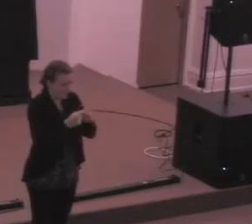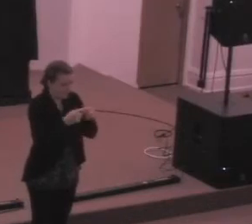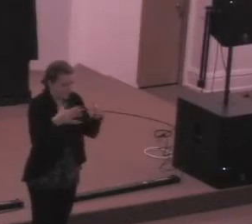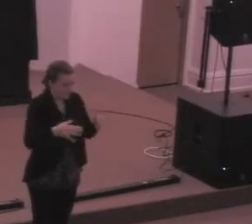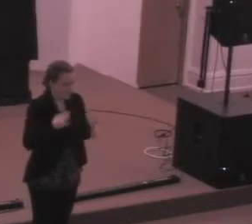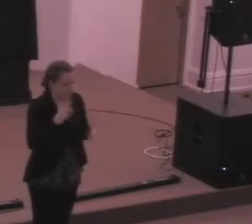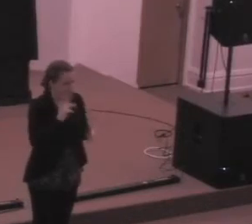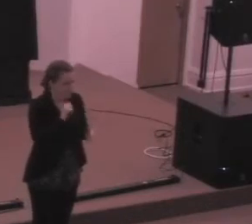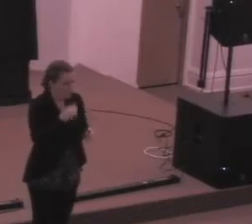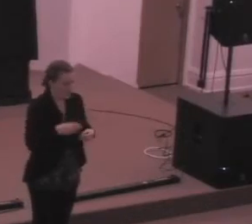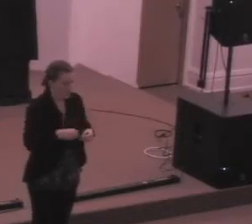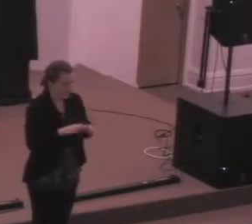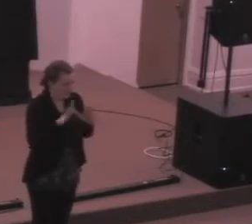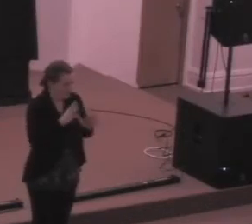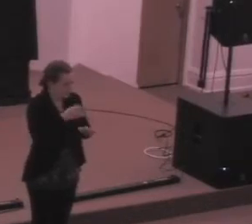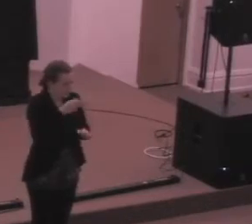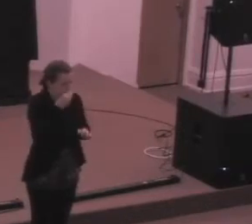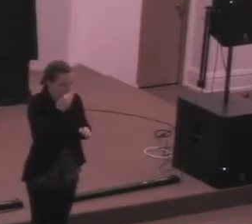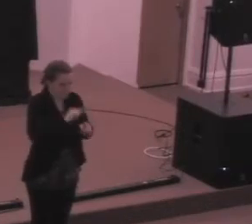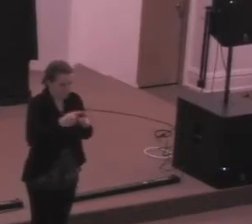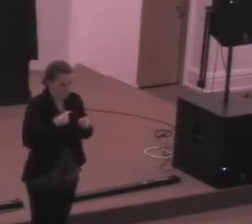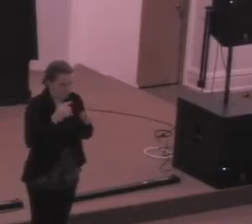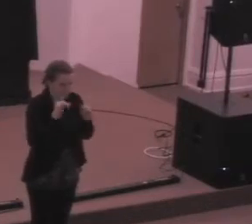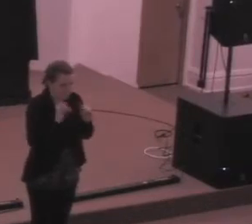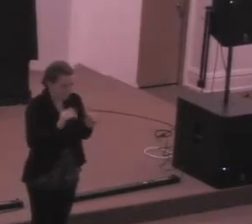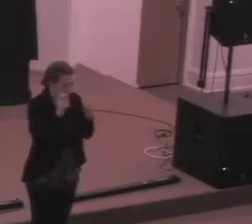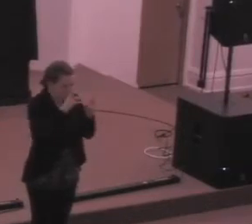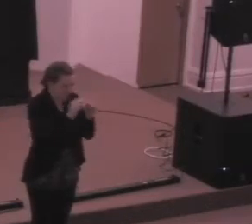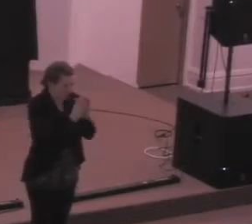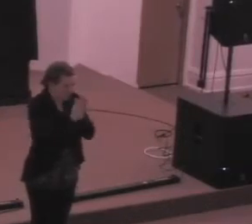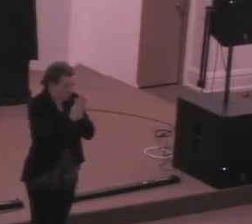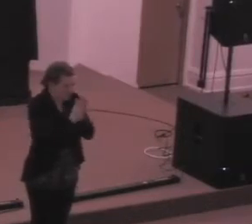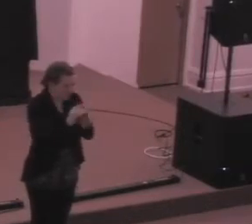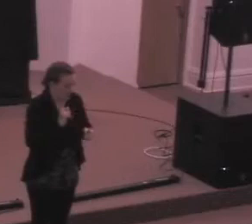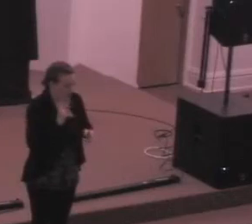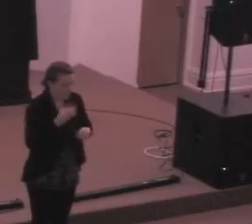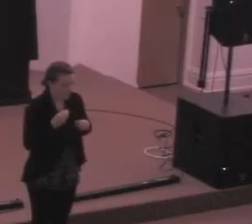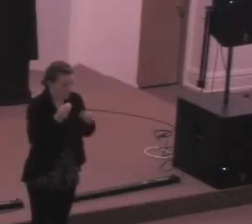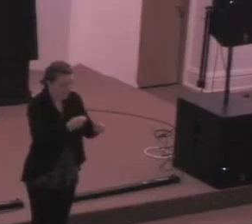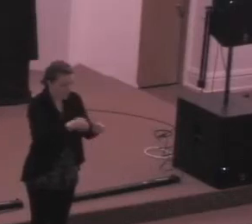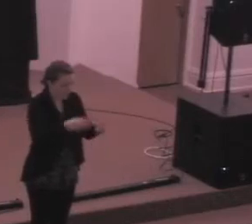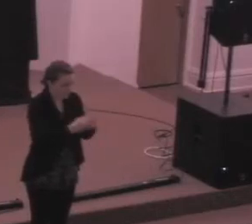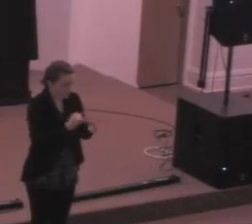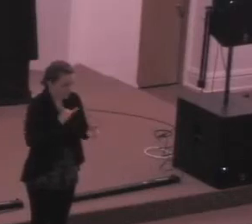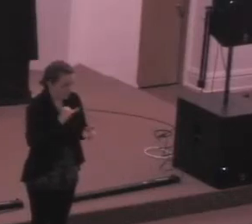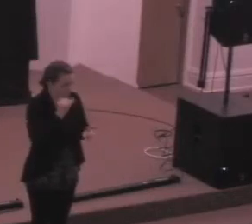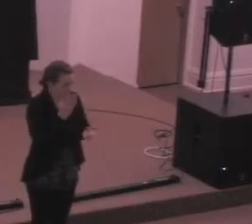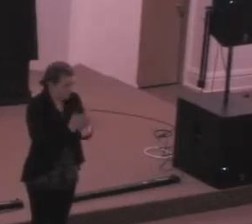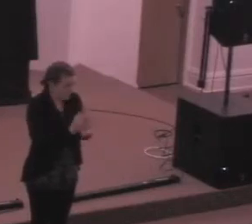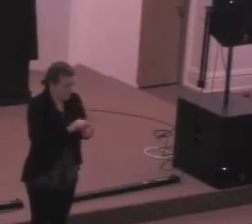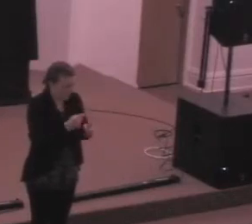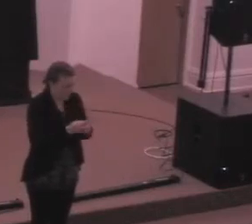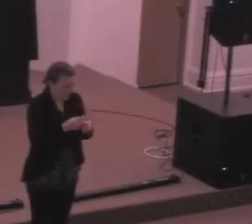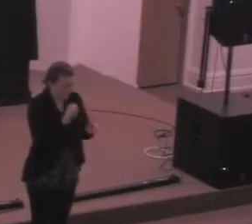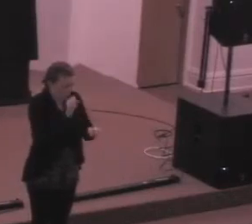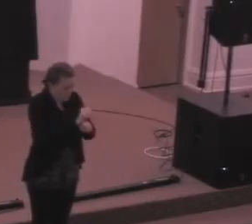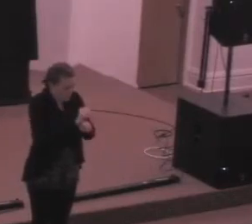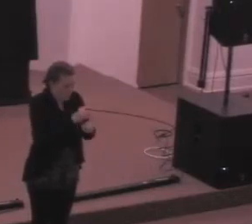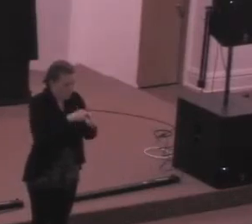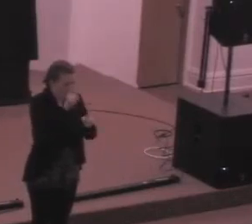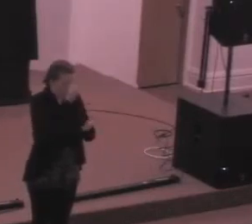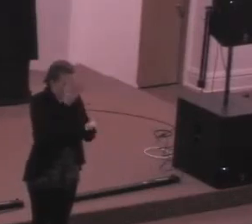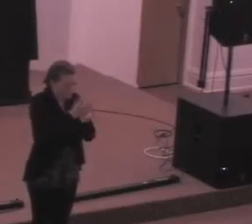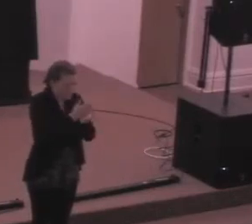up, shut up, let up till I've stayed up, prayed up. I give till I drop, preach till all I know, and work till he stops